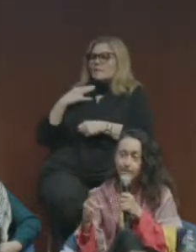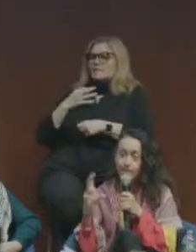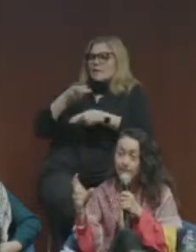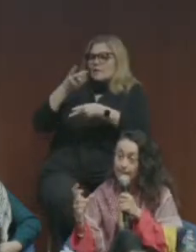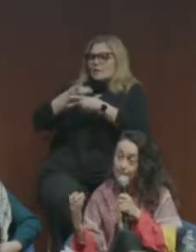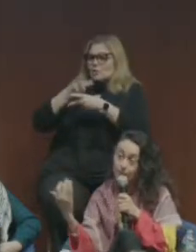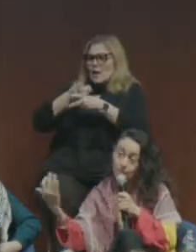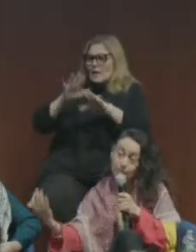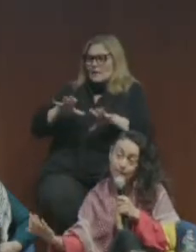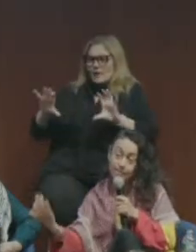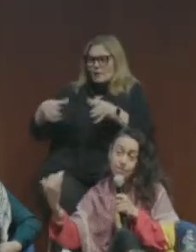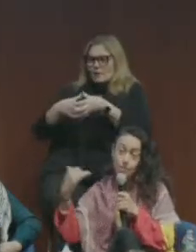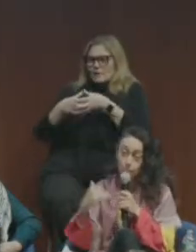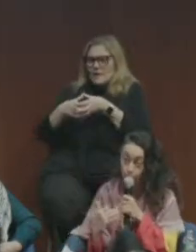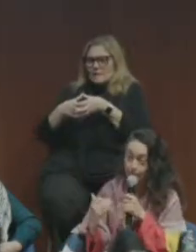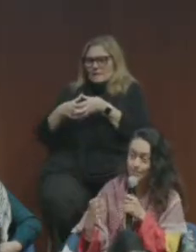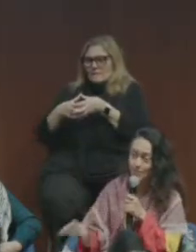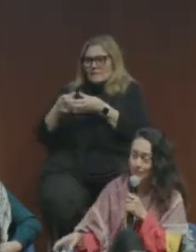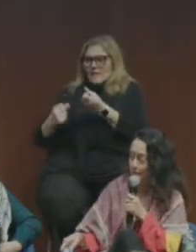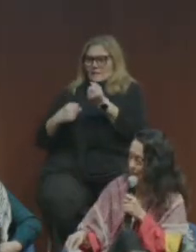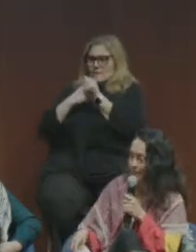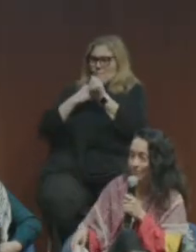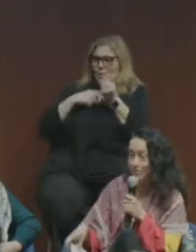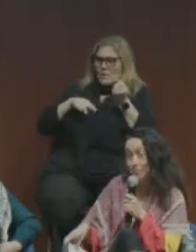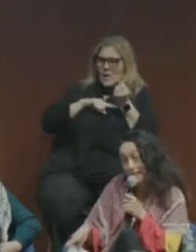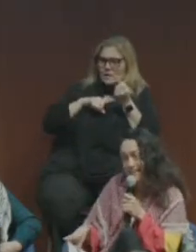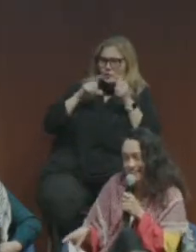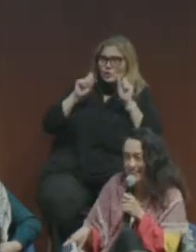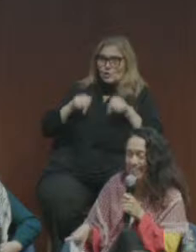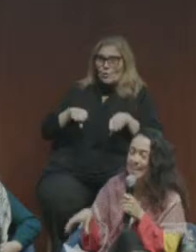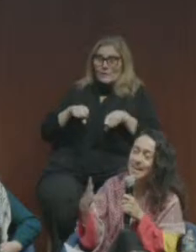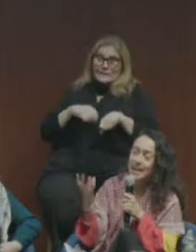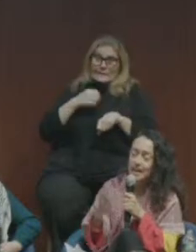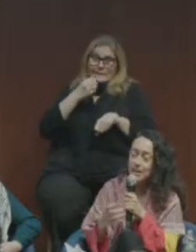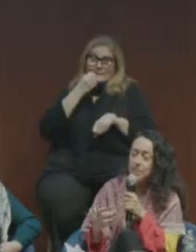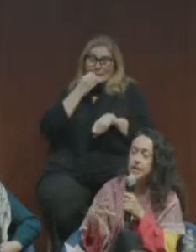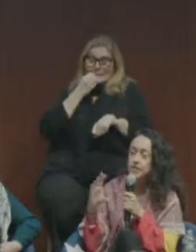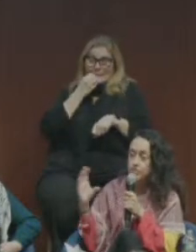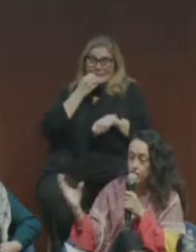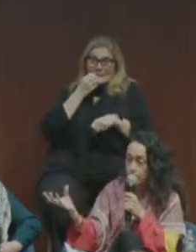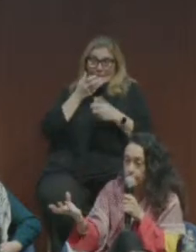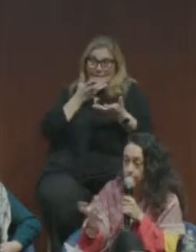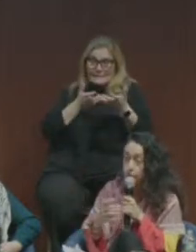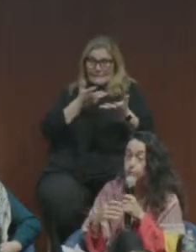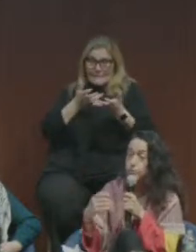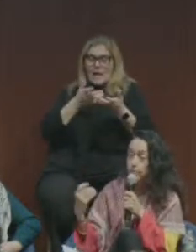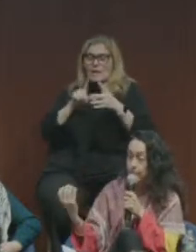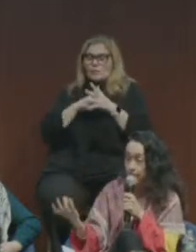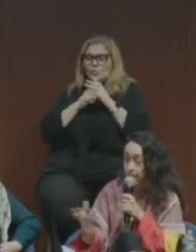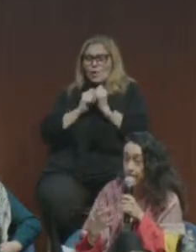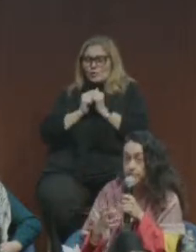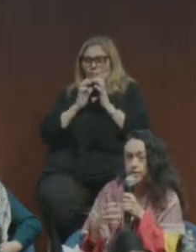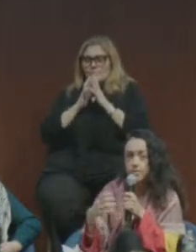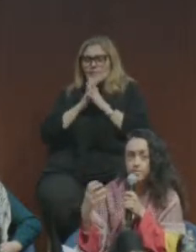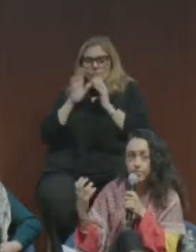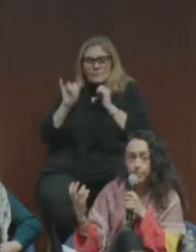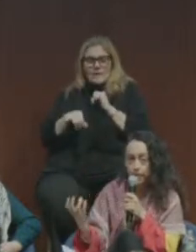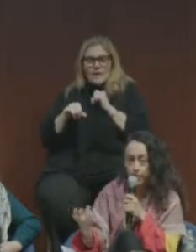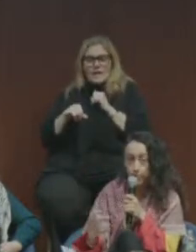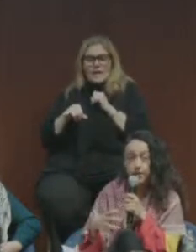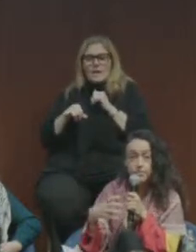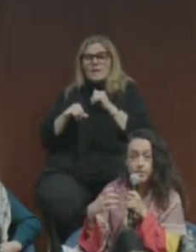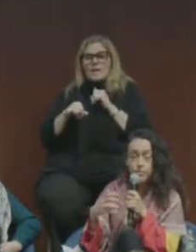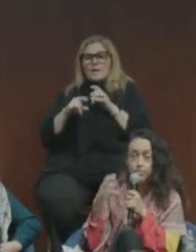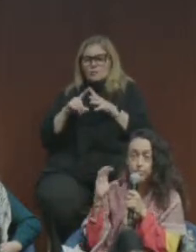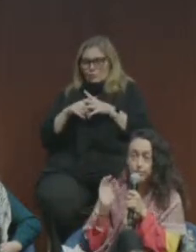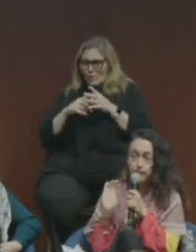childcare collective that would kind of support us so that we could even be and start to build from there, start to build power